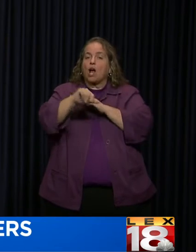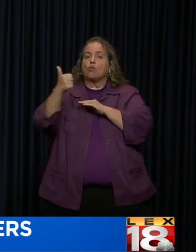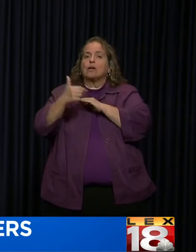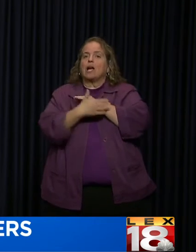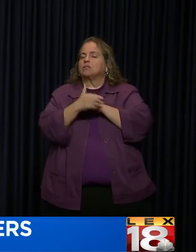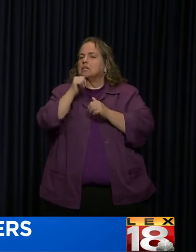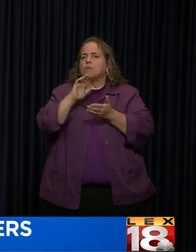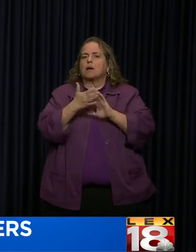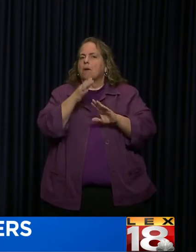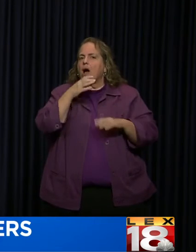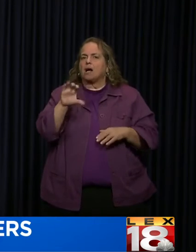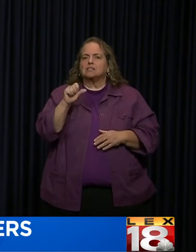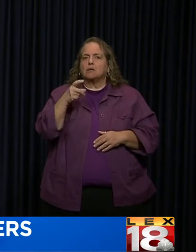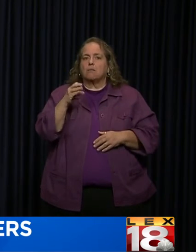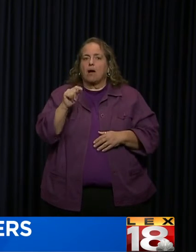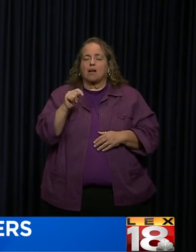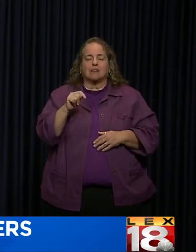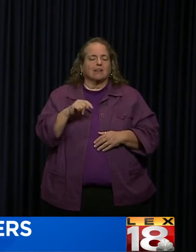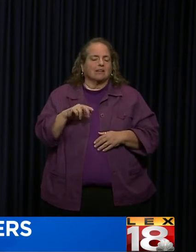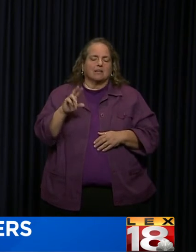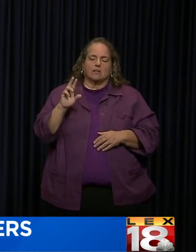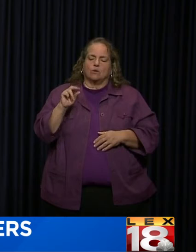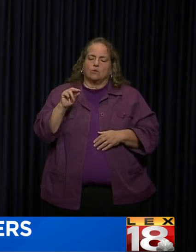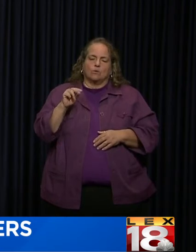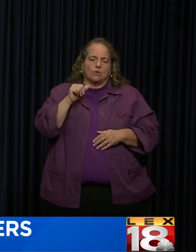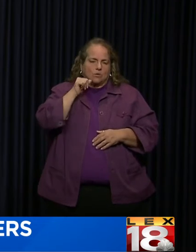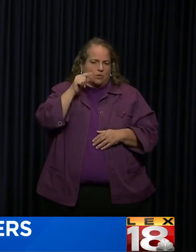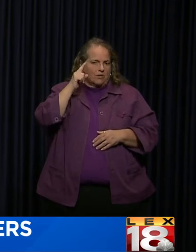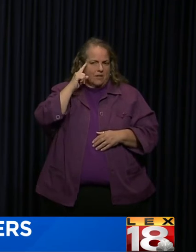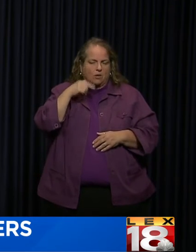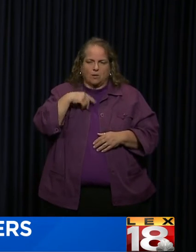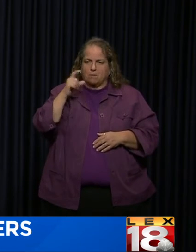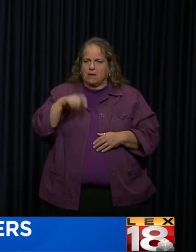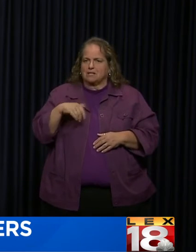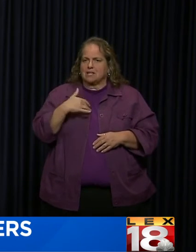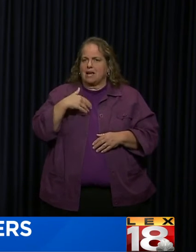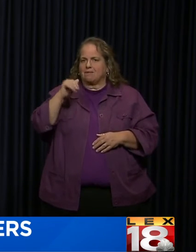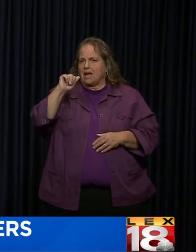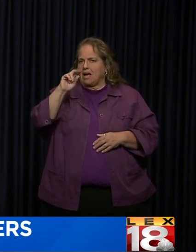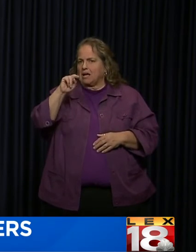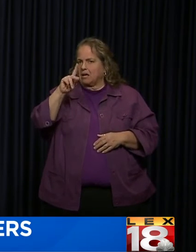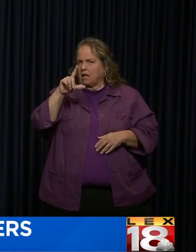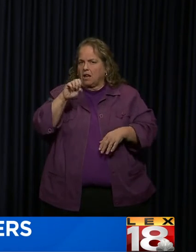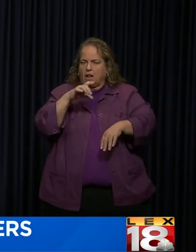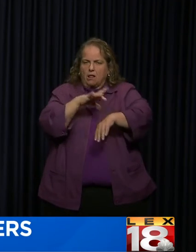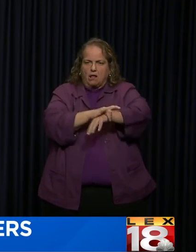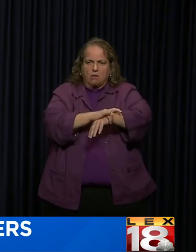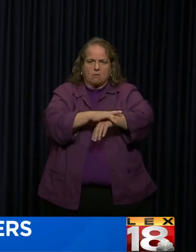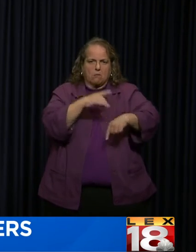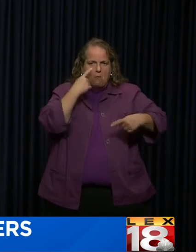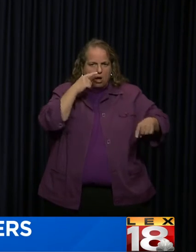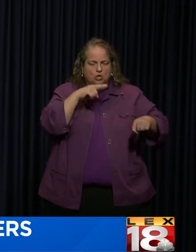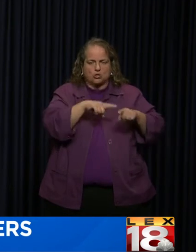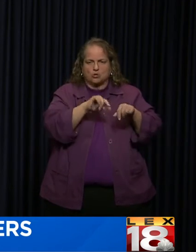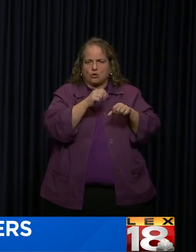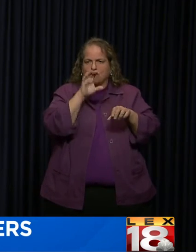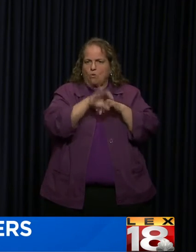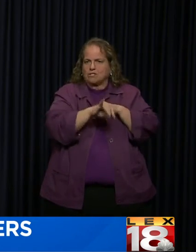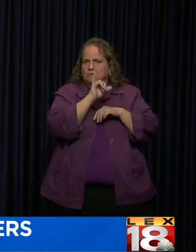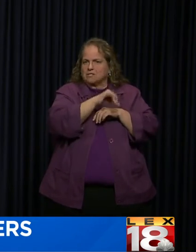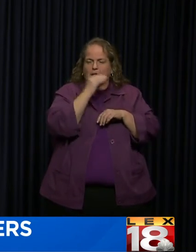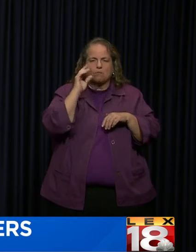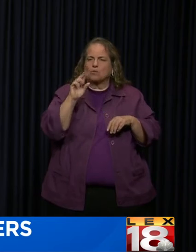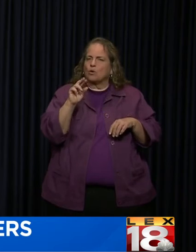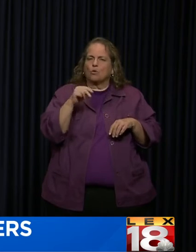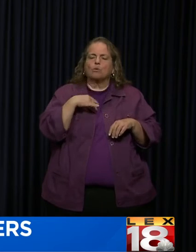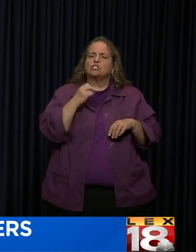type of hotspot. No, I don't think we're going to have any type of ankle monitors. No, we don't need any of that. We just need